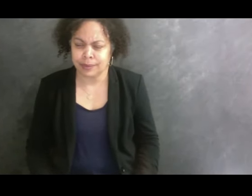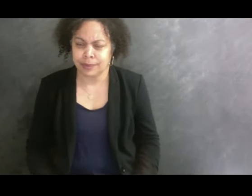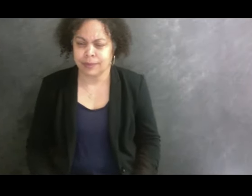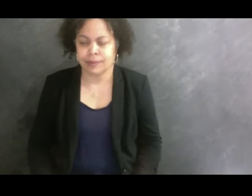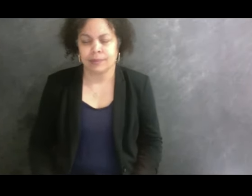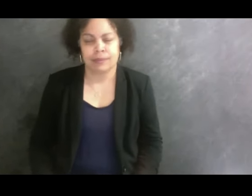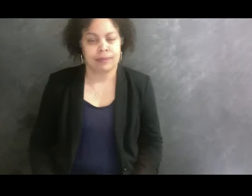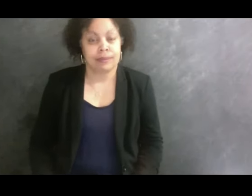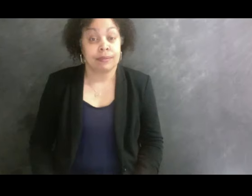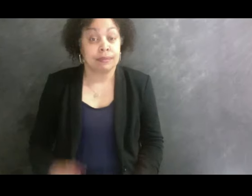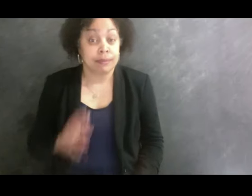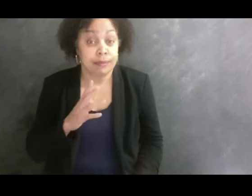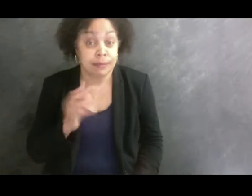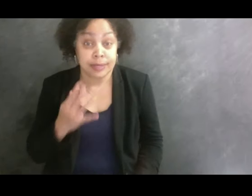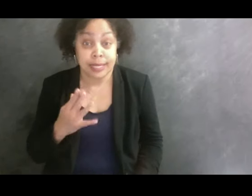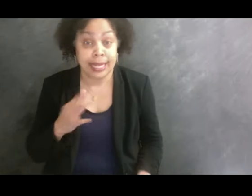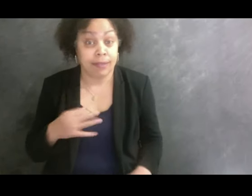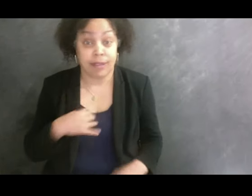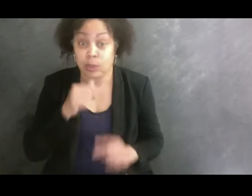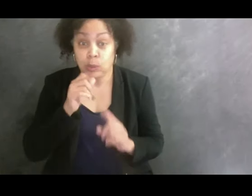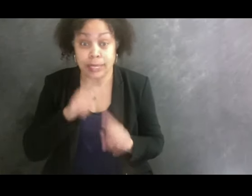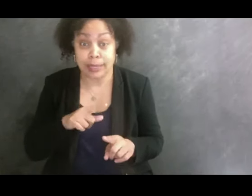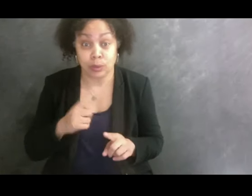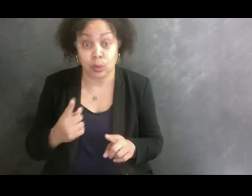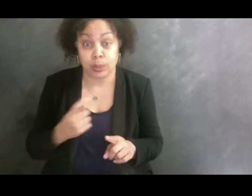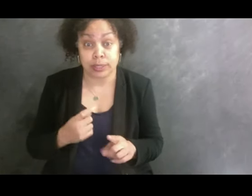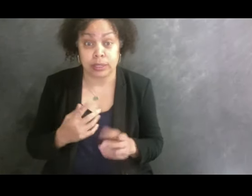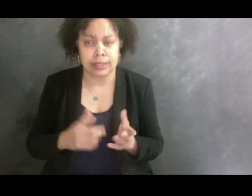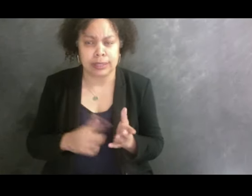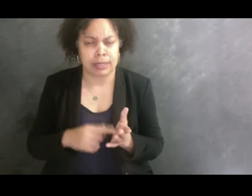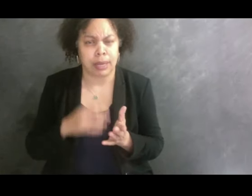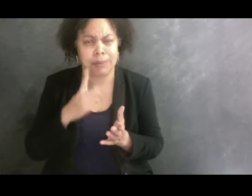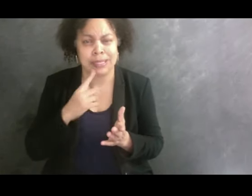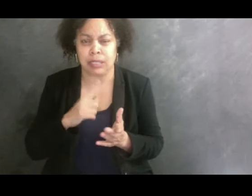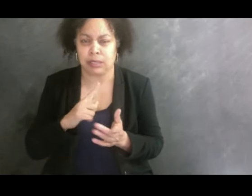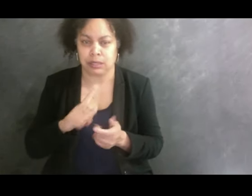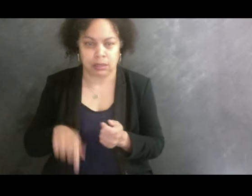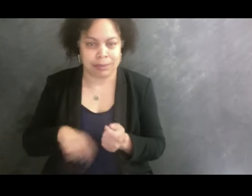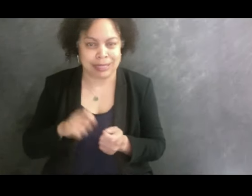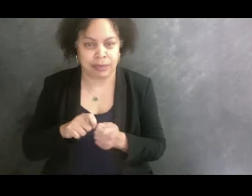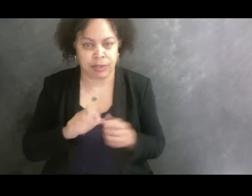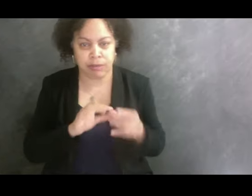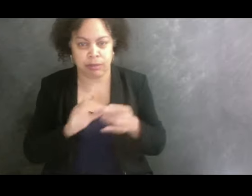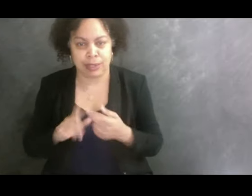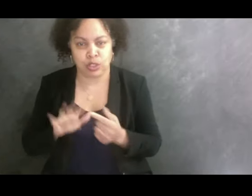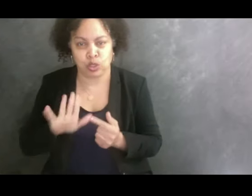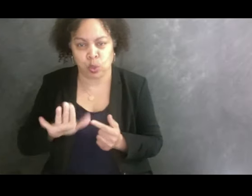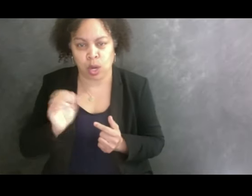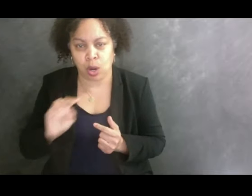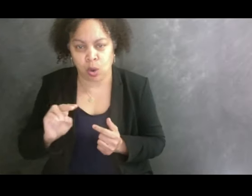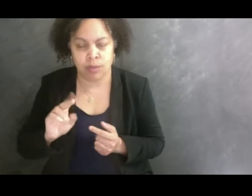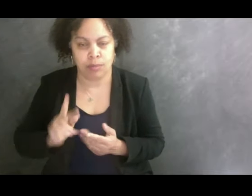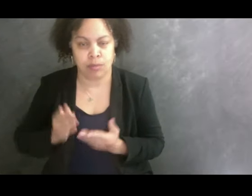And I should say also, if I'm not answering your question, it might also be because it's a very specific question to your proposal. And I would encourage you, if it's